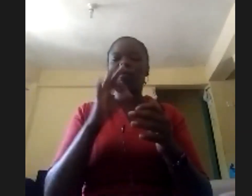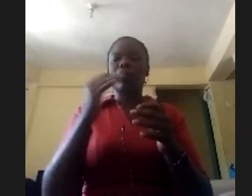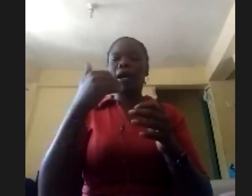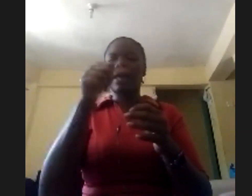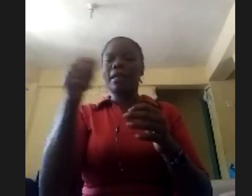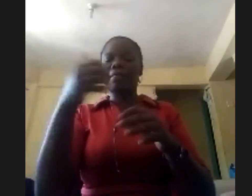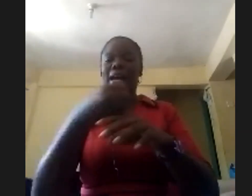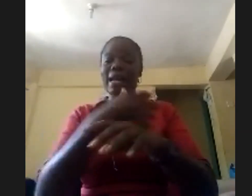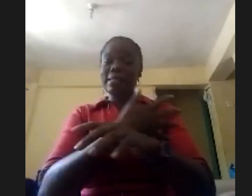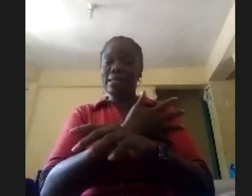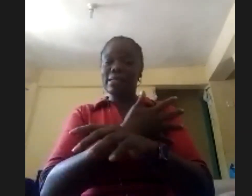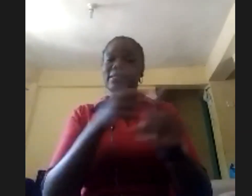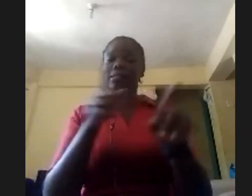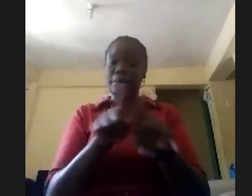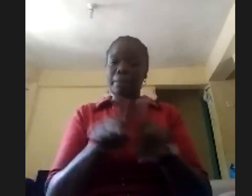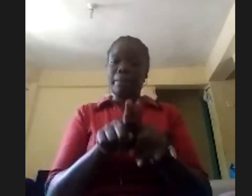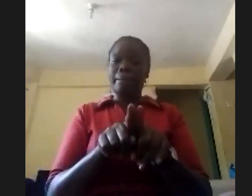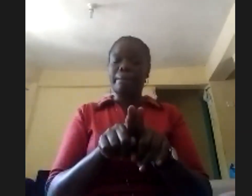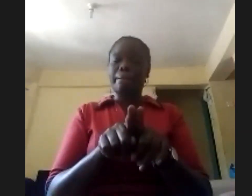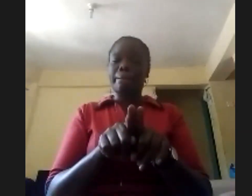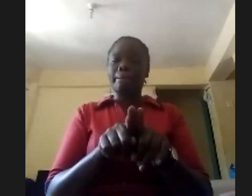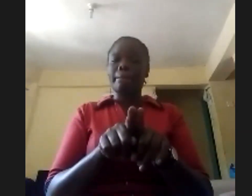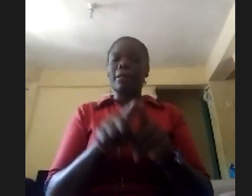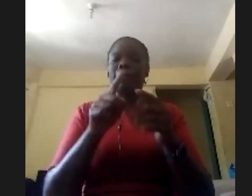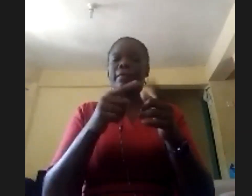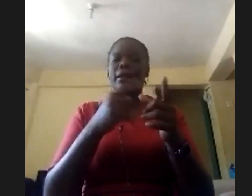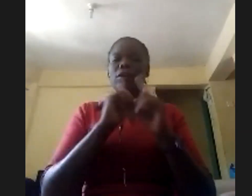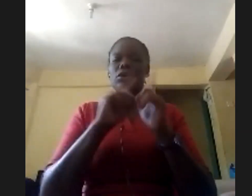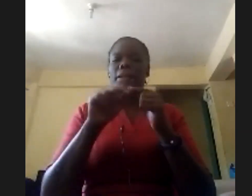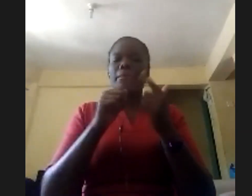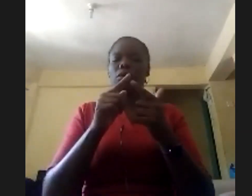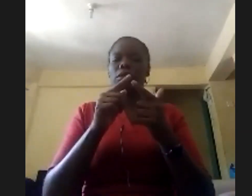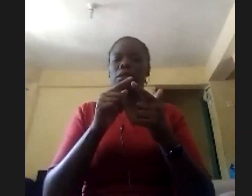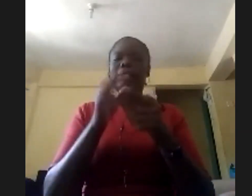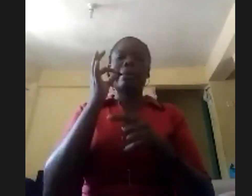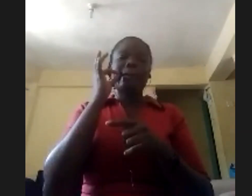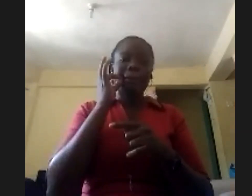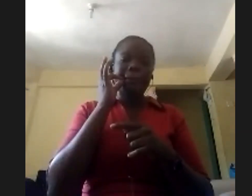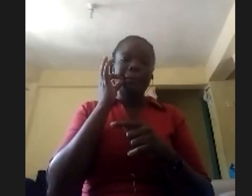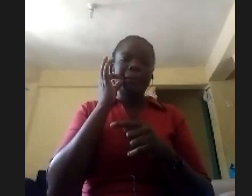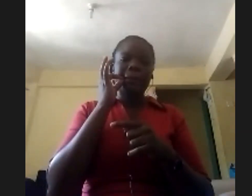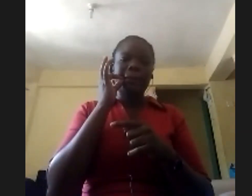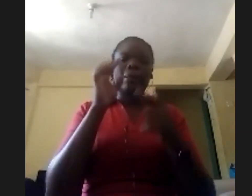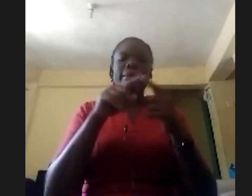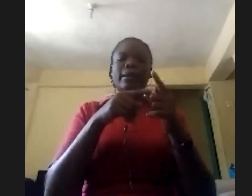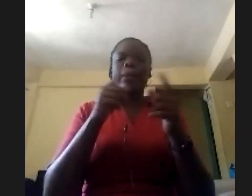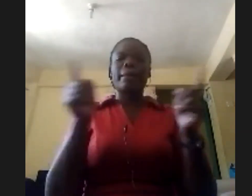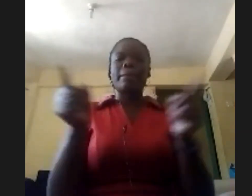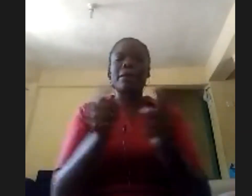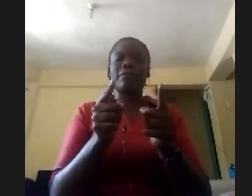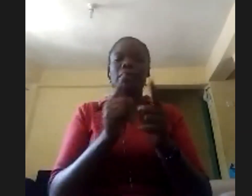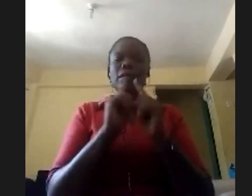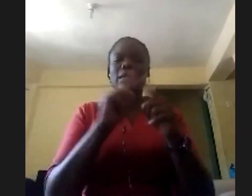well. Yeah, so then I talked about cannabis, and then mentioned briefly mhm. about what